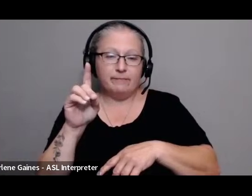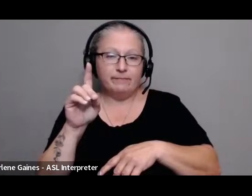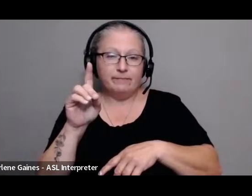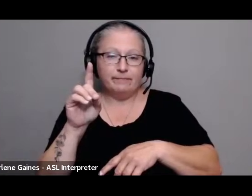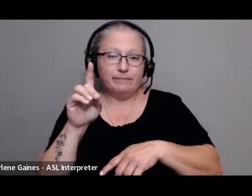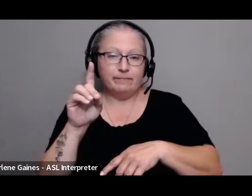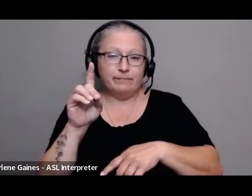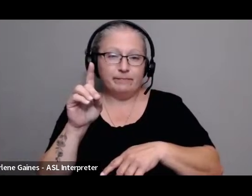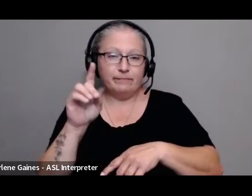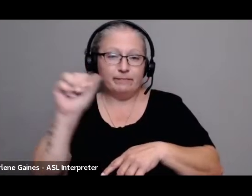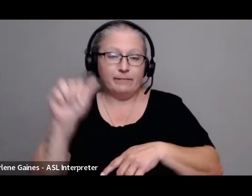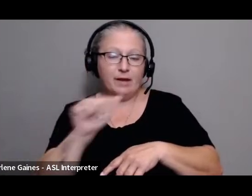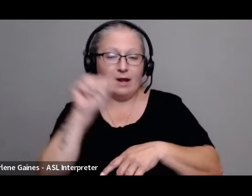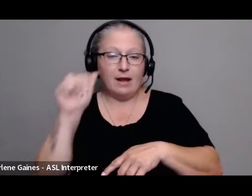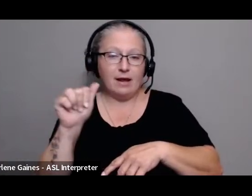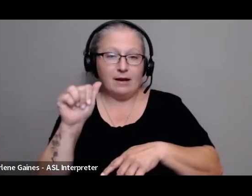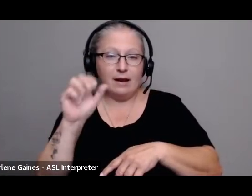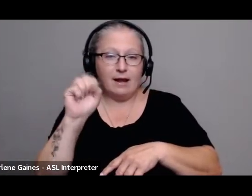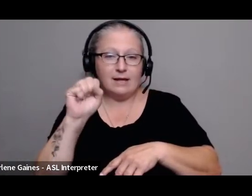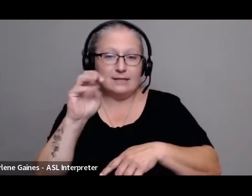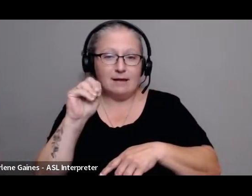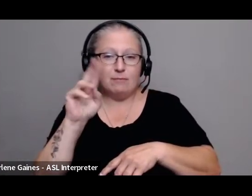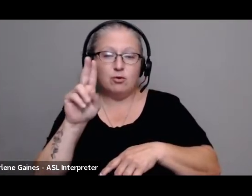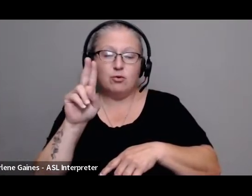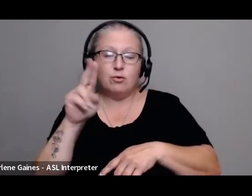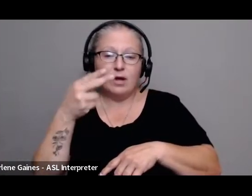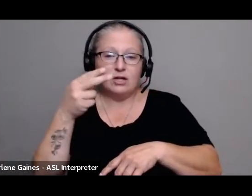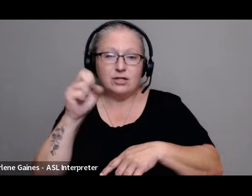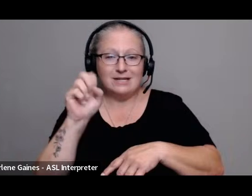BOARD, at